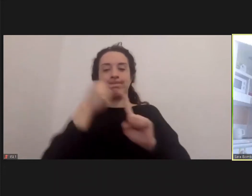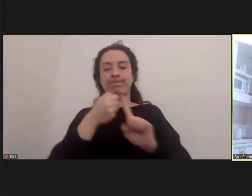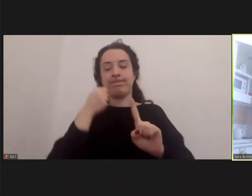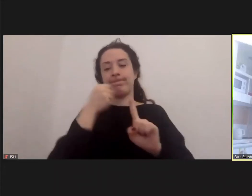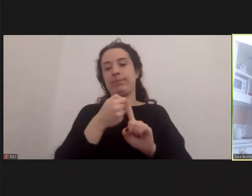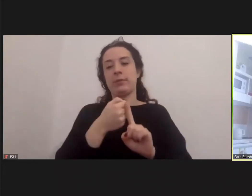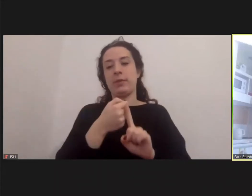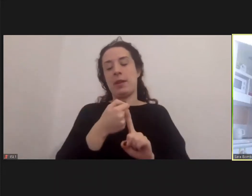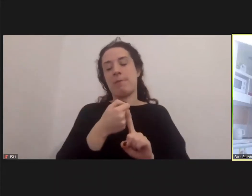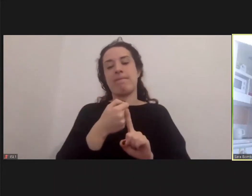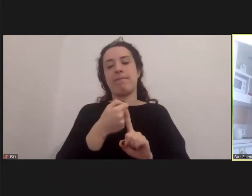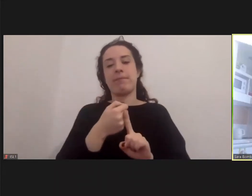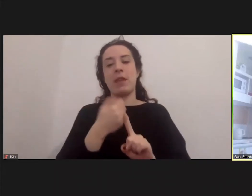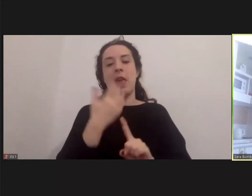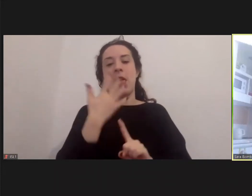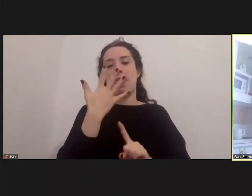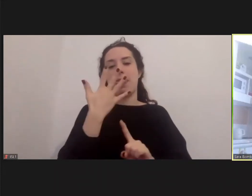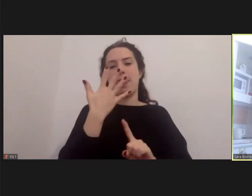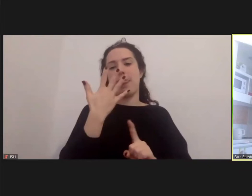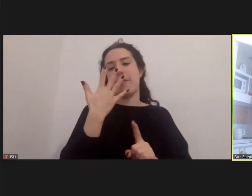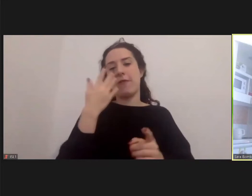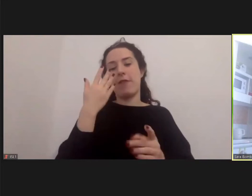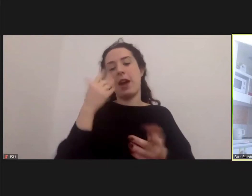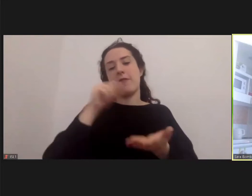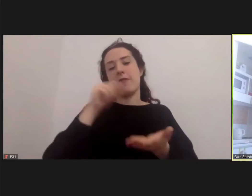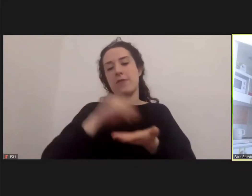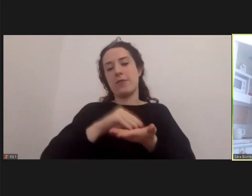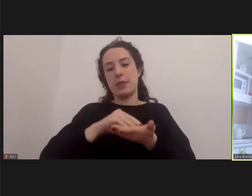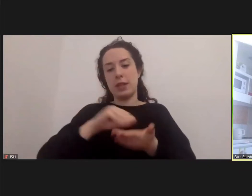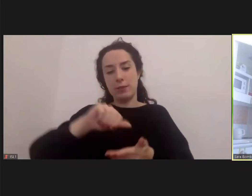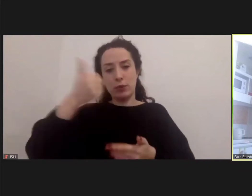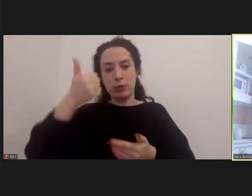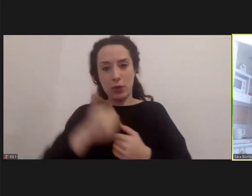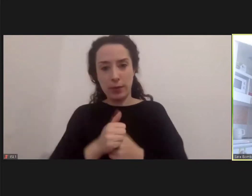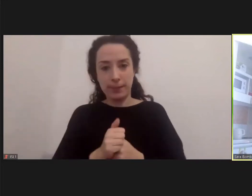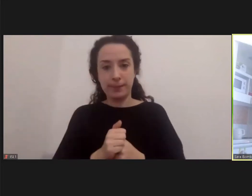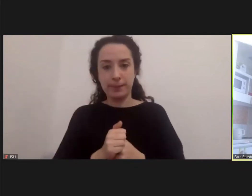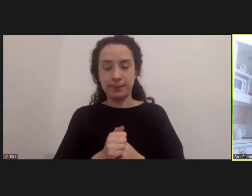than traditional enterprises people with disabilities.